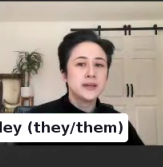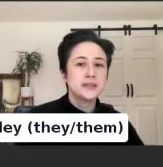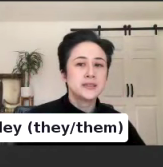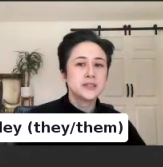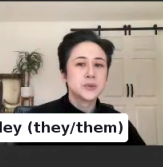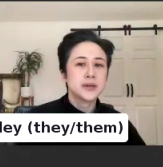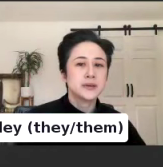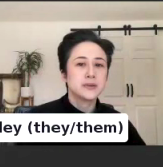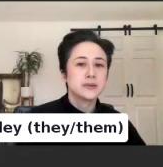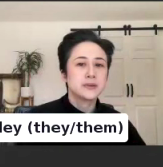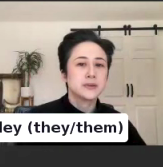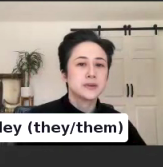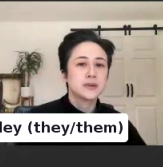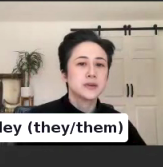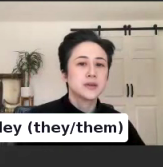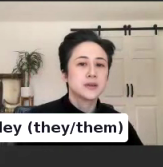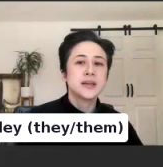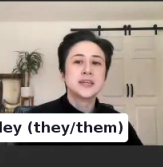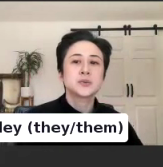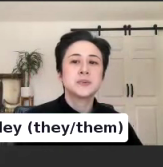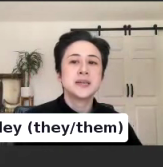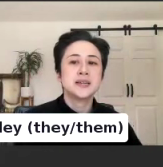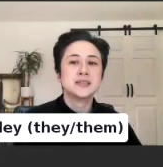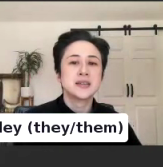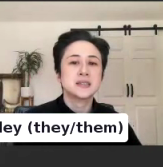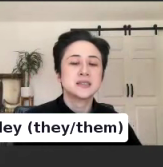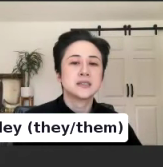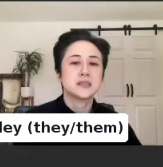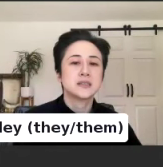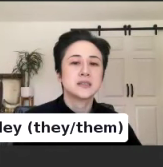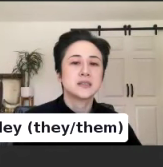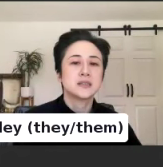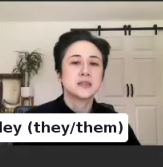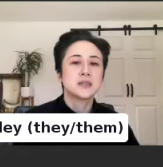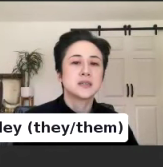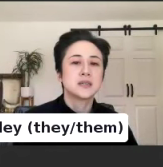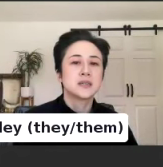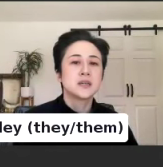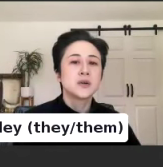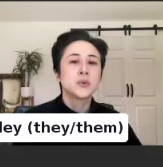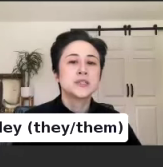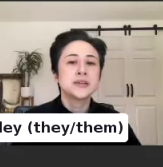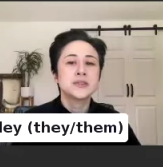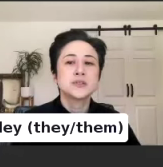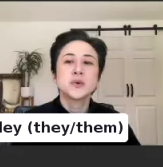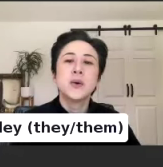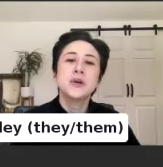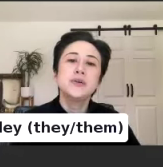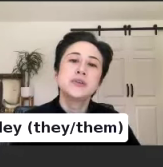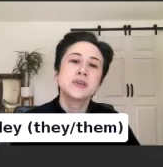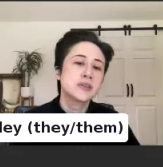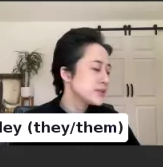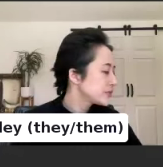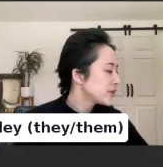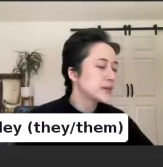the way it is this way. Yeah, death would be the end. Exactly, Linda. Where death is, what do